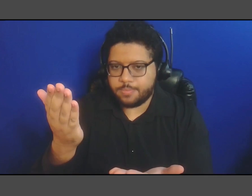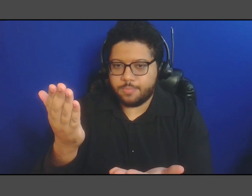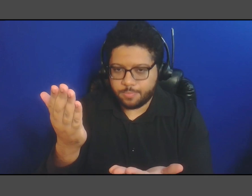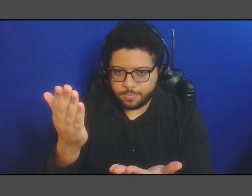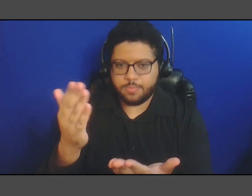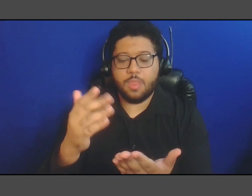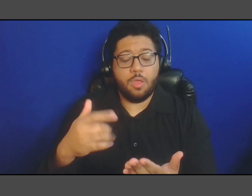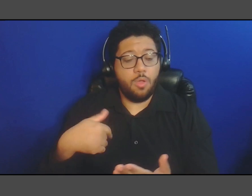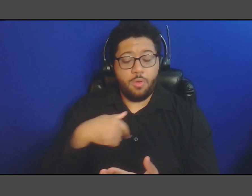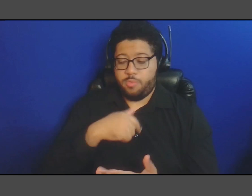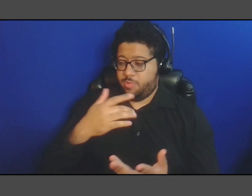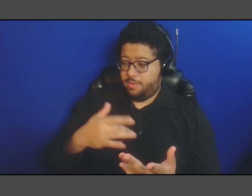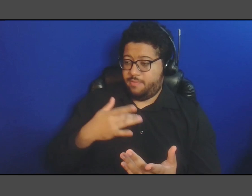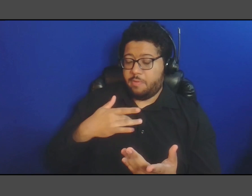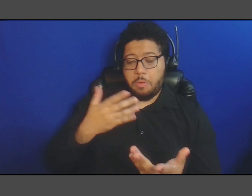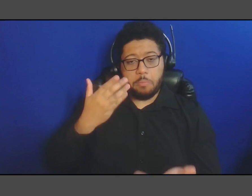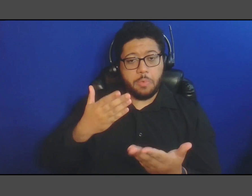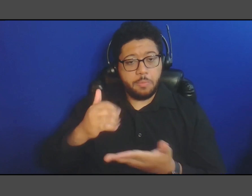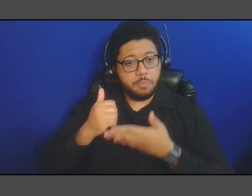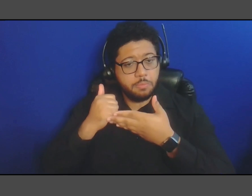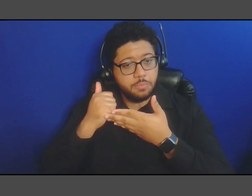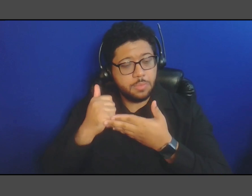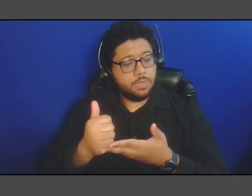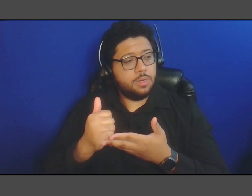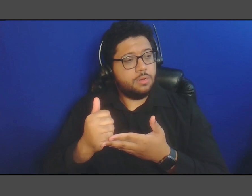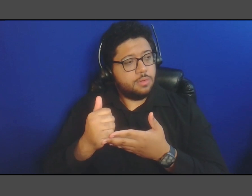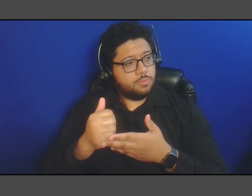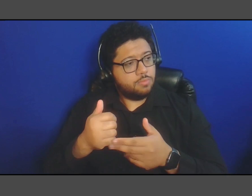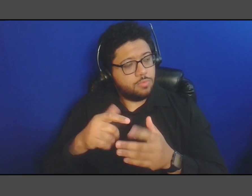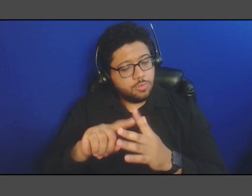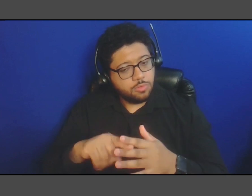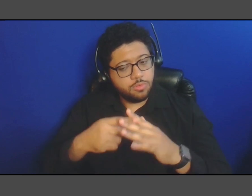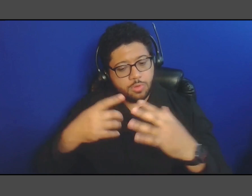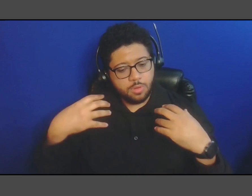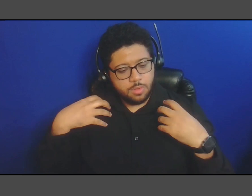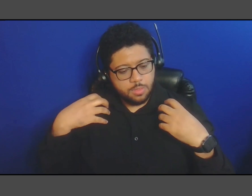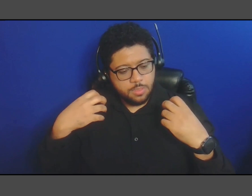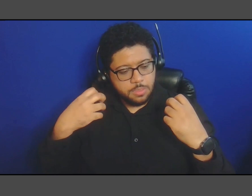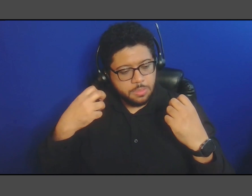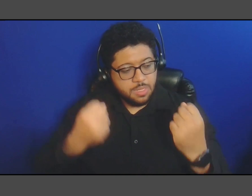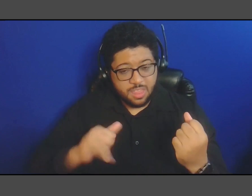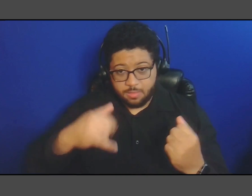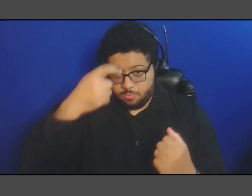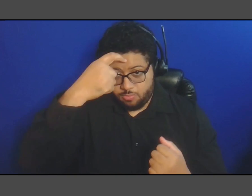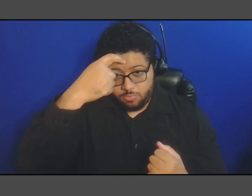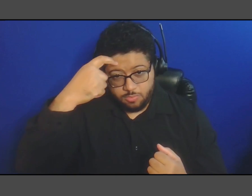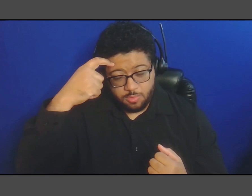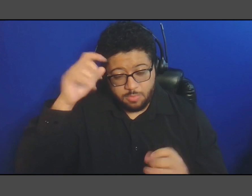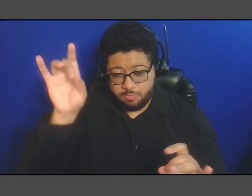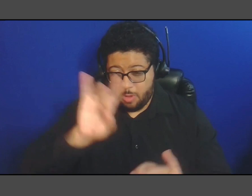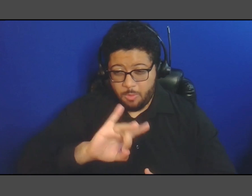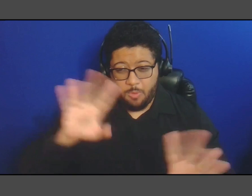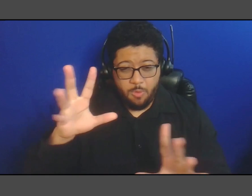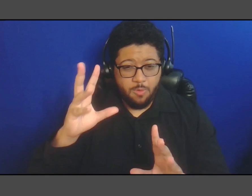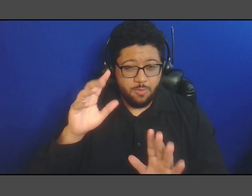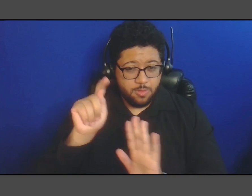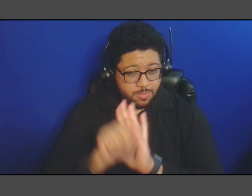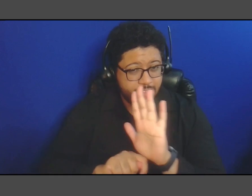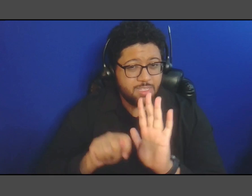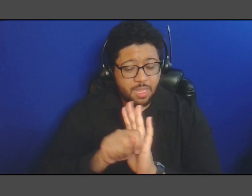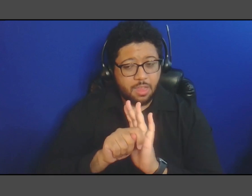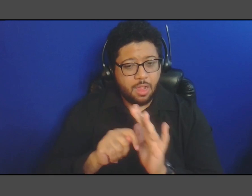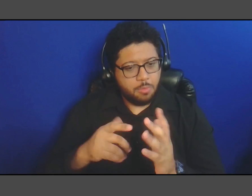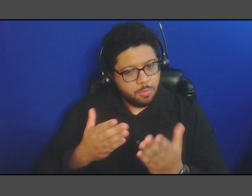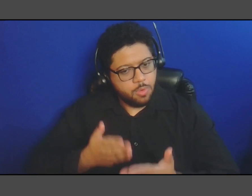help heal from this tragic era of our American history. And so we